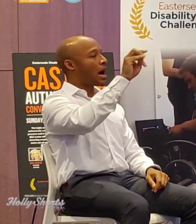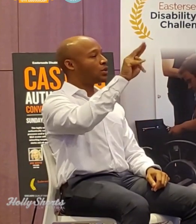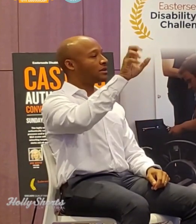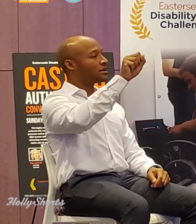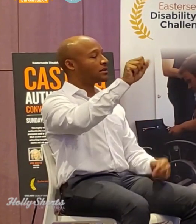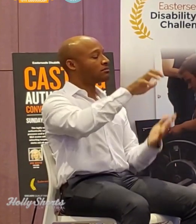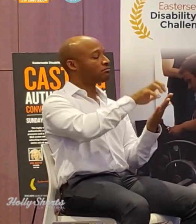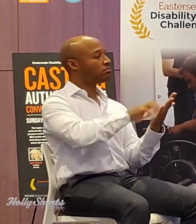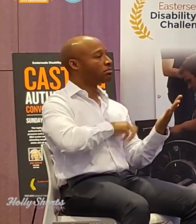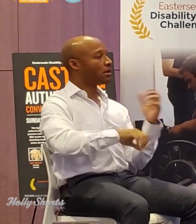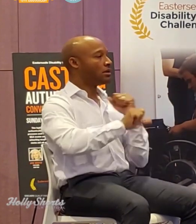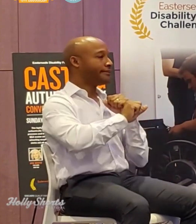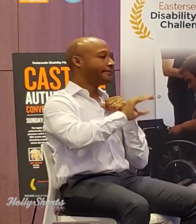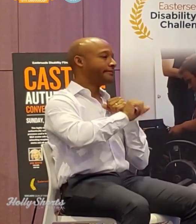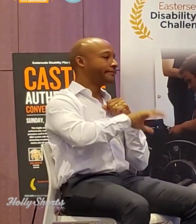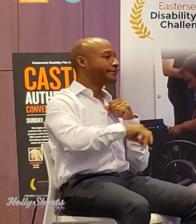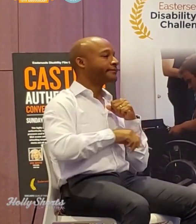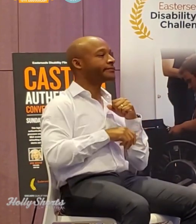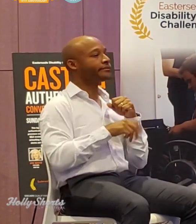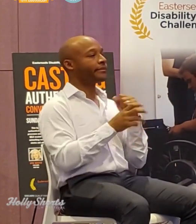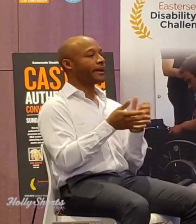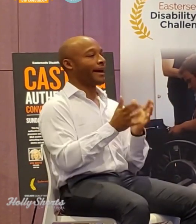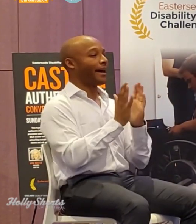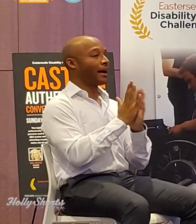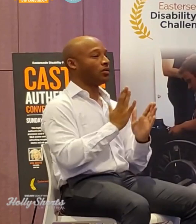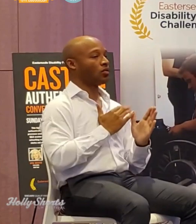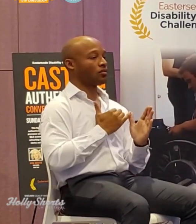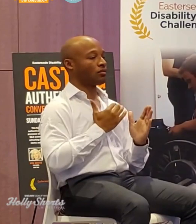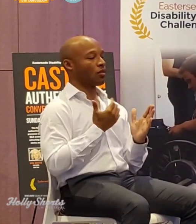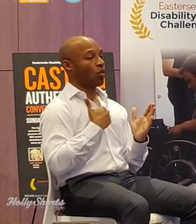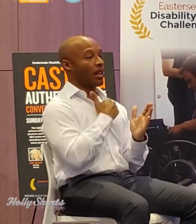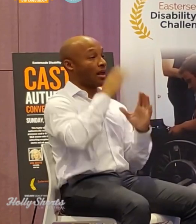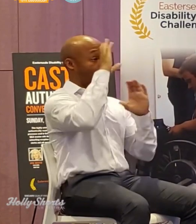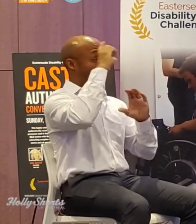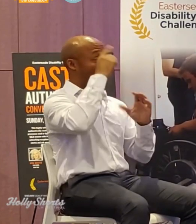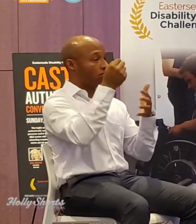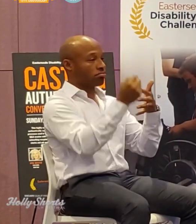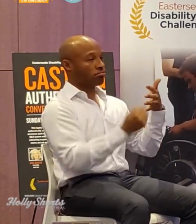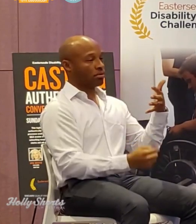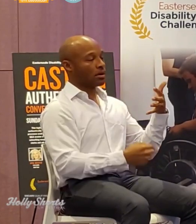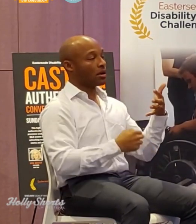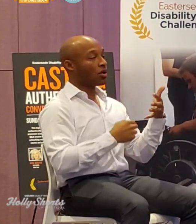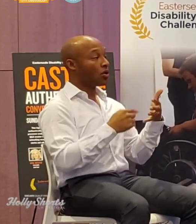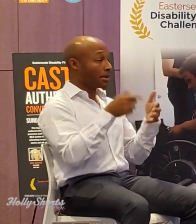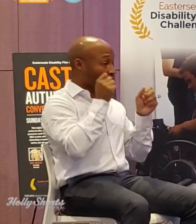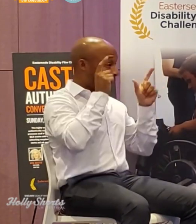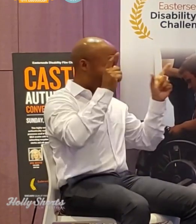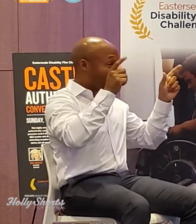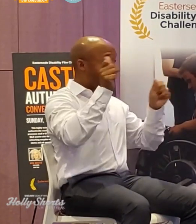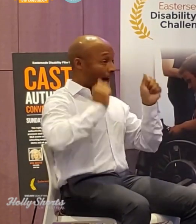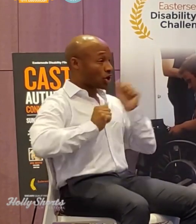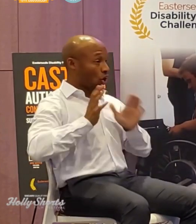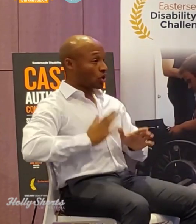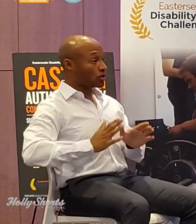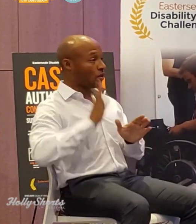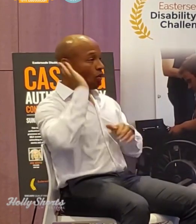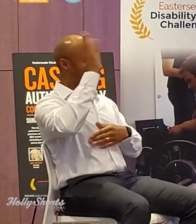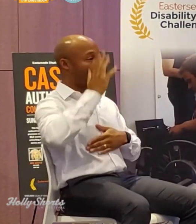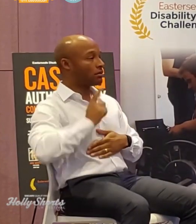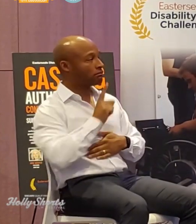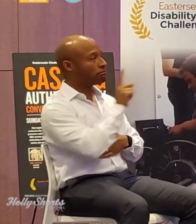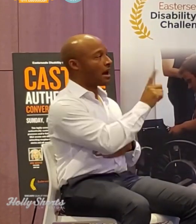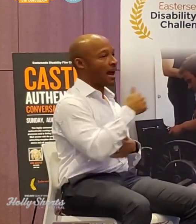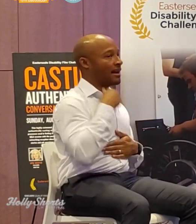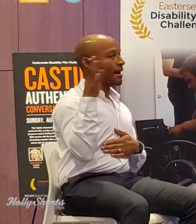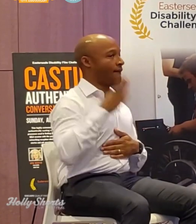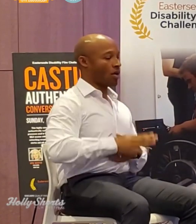for. And then you'd be surprised that actors come forth and say, I've never told anybody, but I am this,